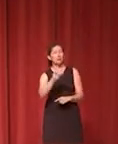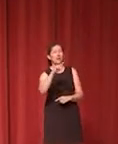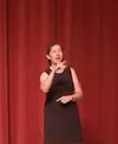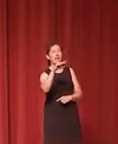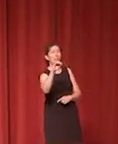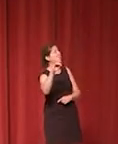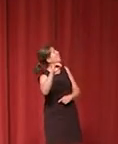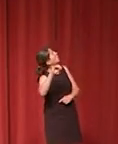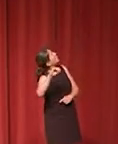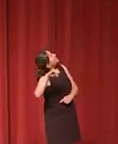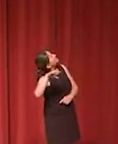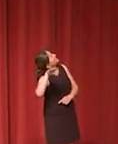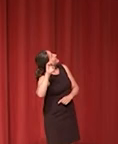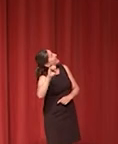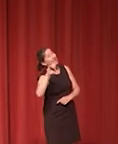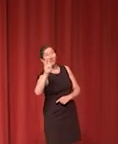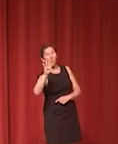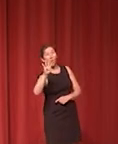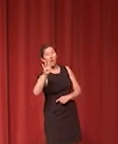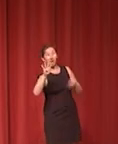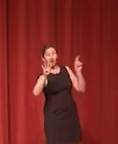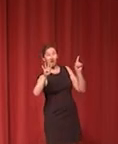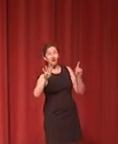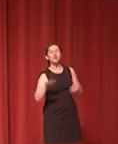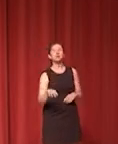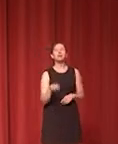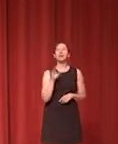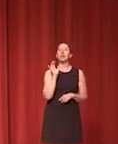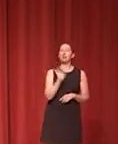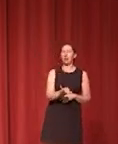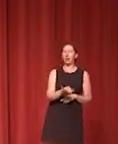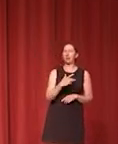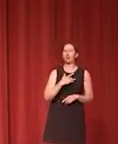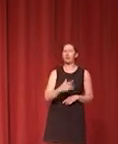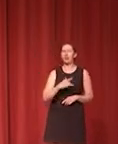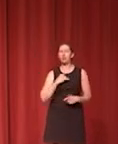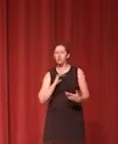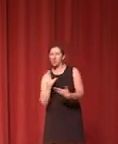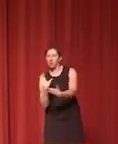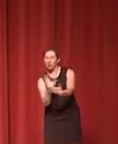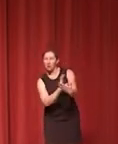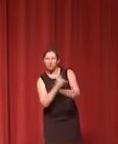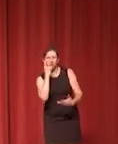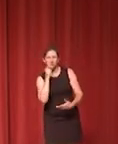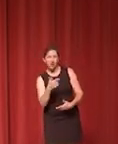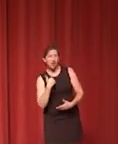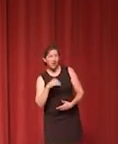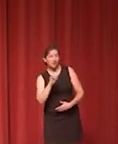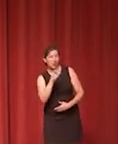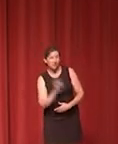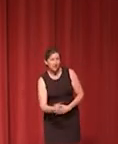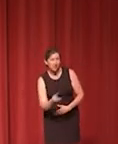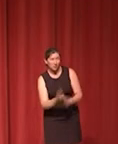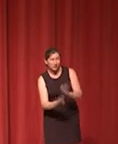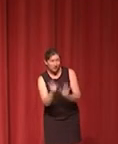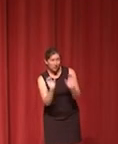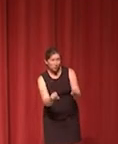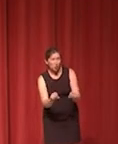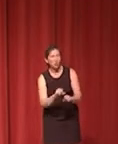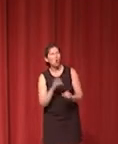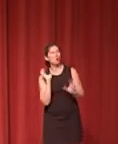short. And so that's one of the risk factors we look for. But the encouraging news is that there are a lot of risk